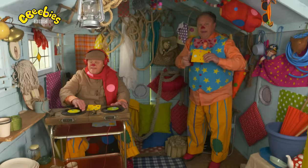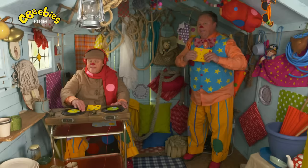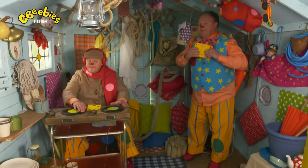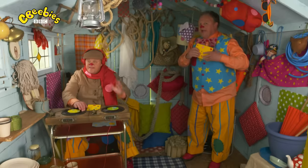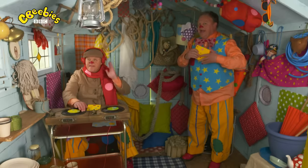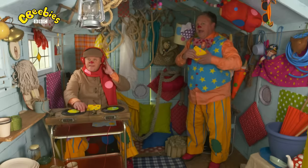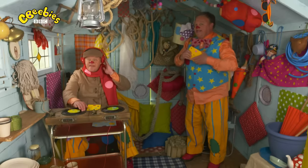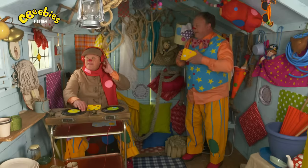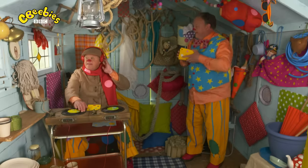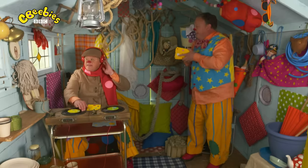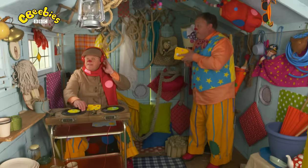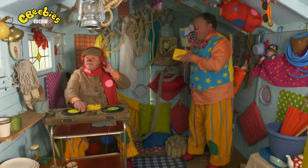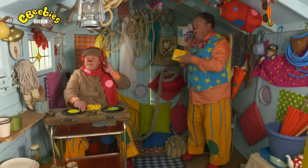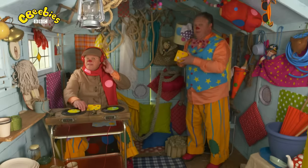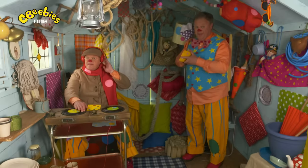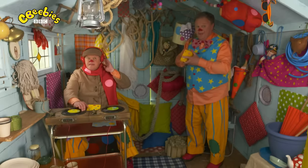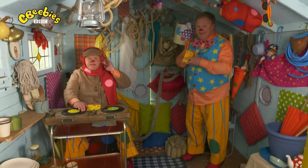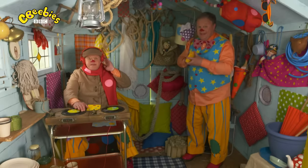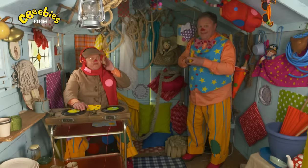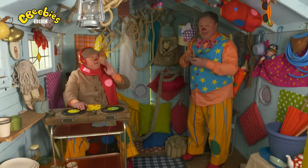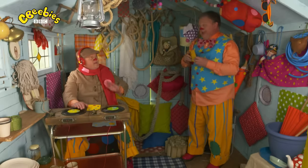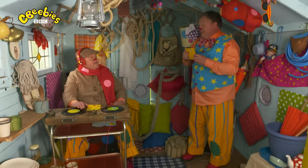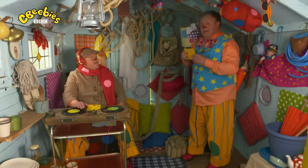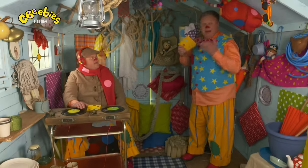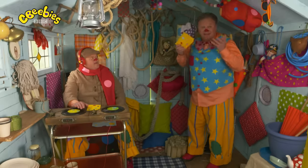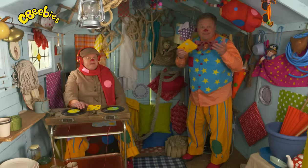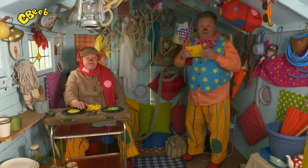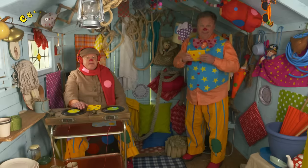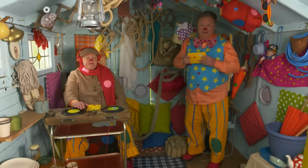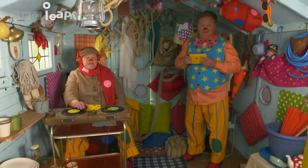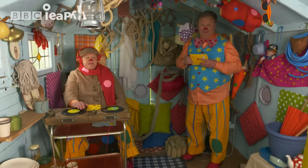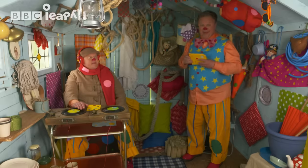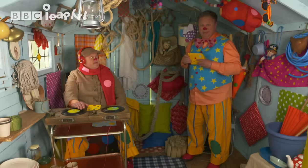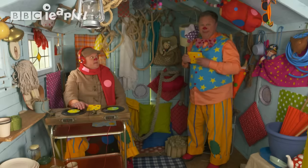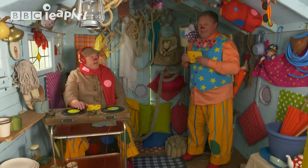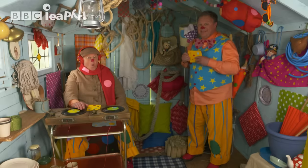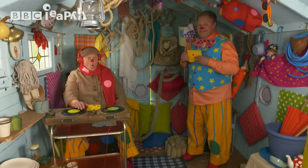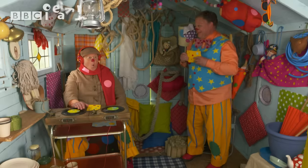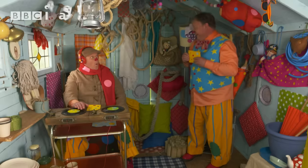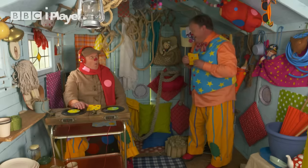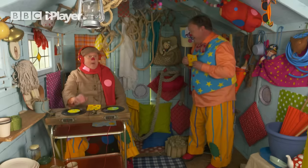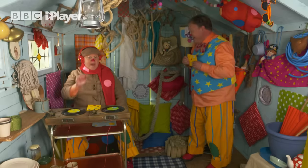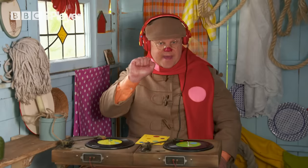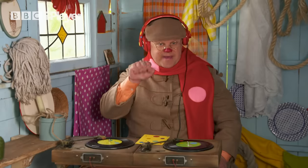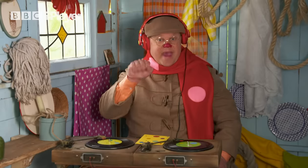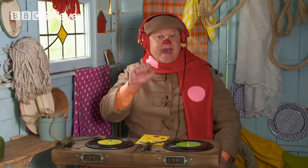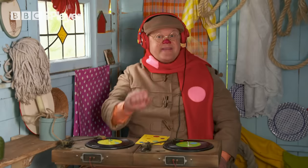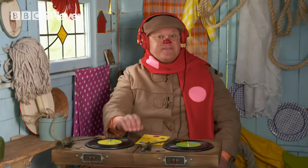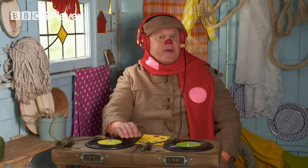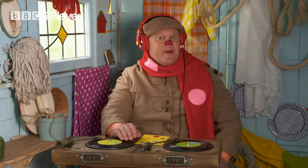Woohoo! Grandad Tumble, will you be the DJ at my disco party today, please? Oh, yes, of course,